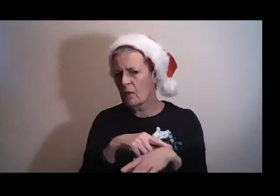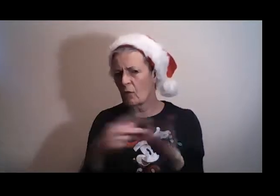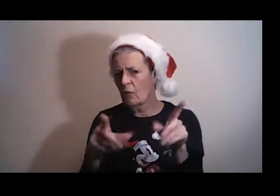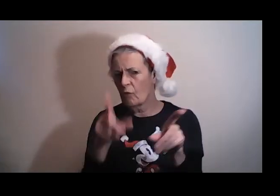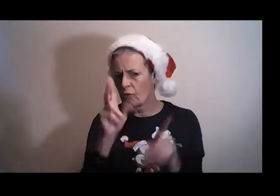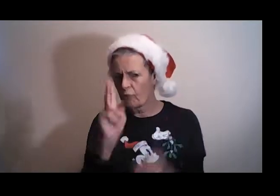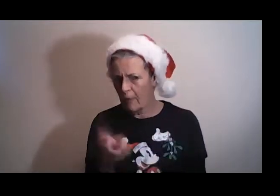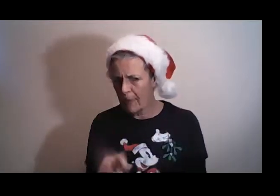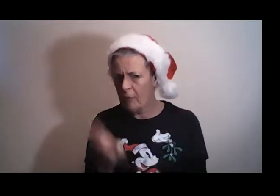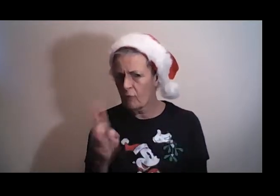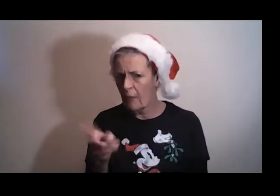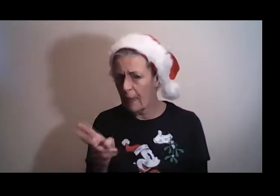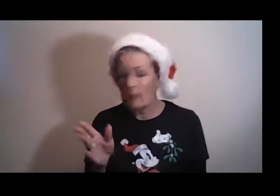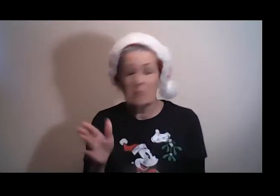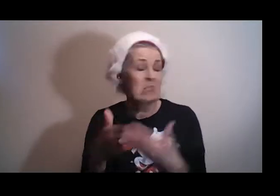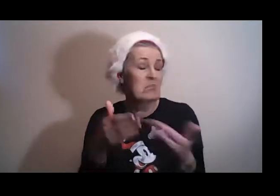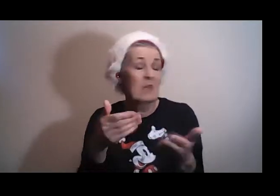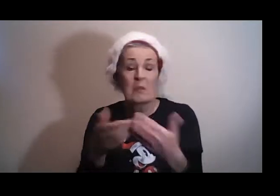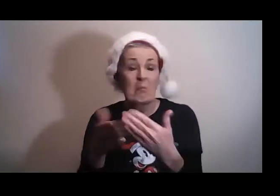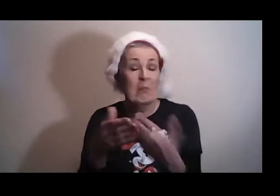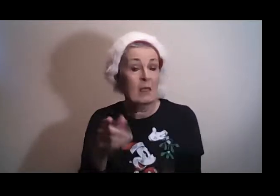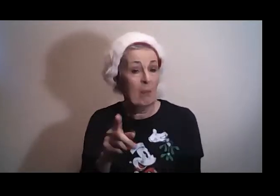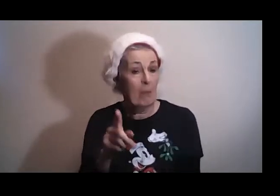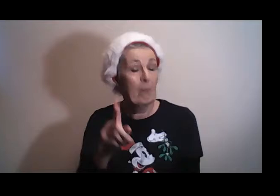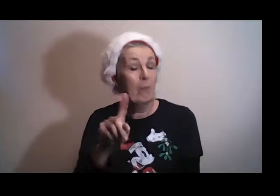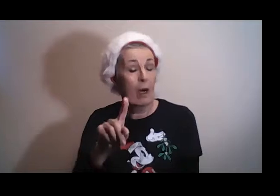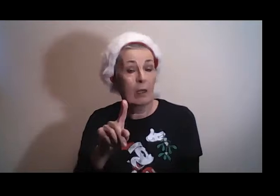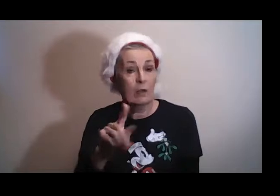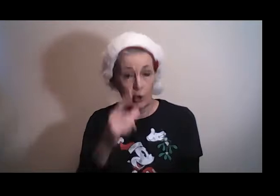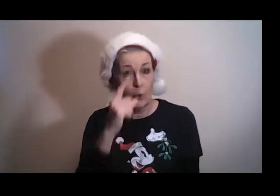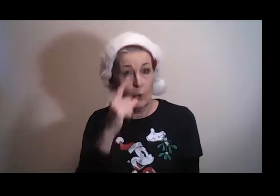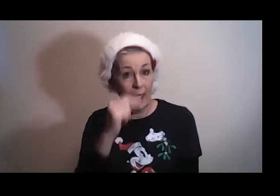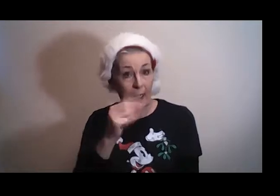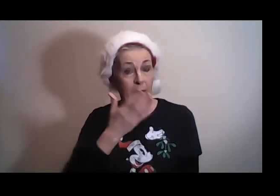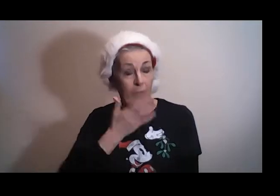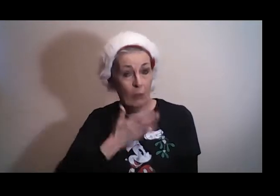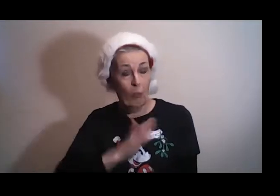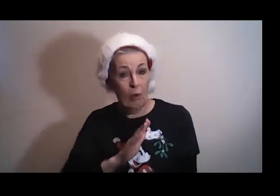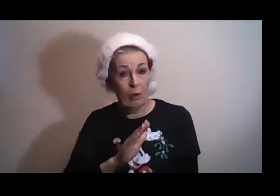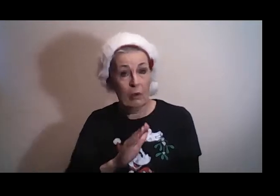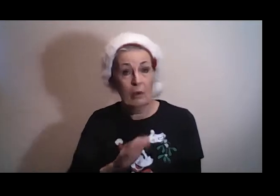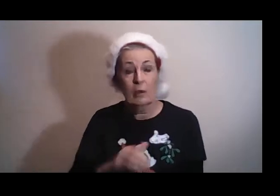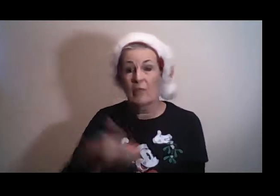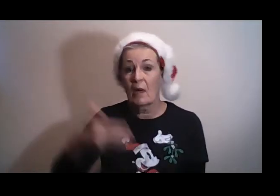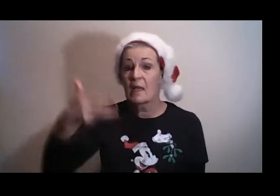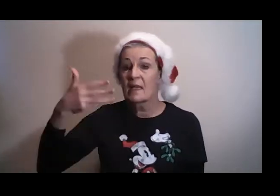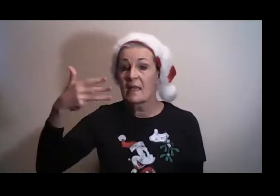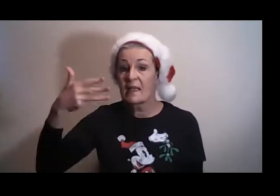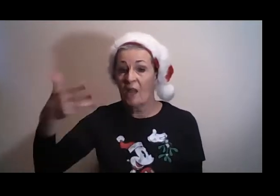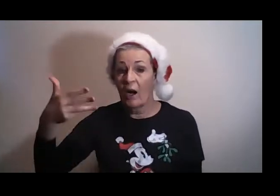it's that important, but if you want to gain the benefit, do 9 on each side